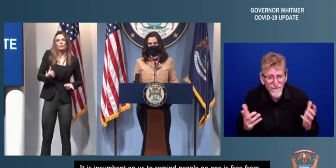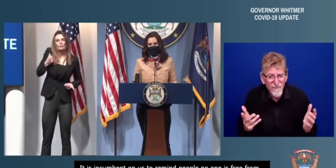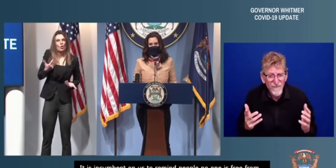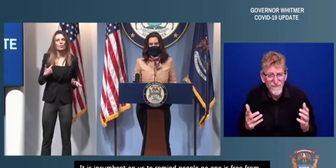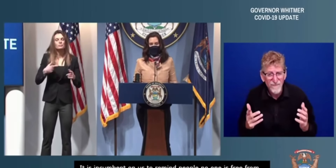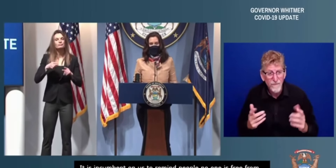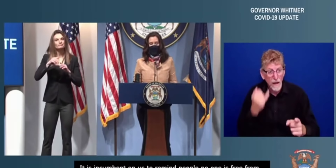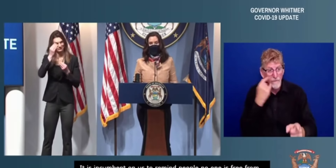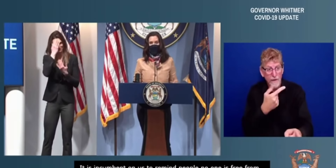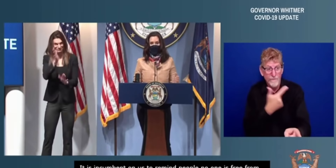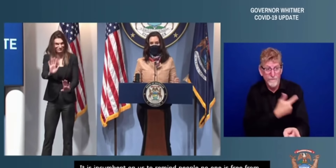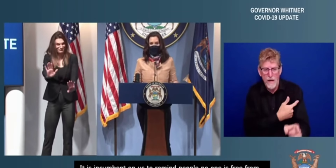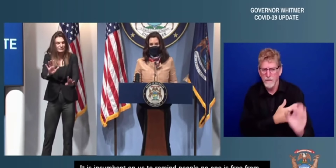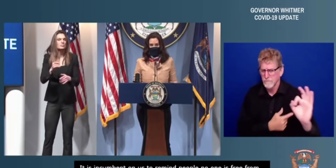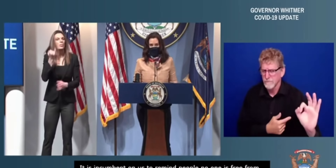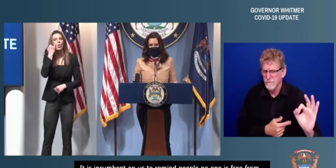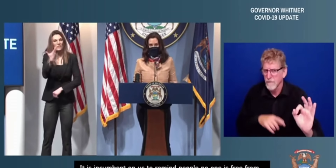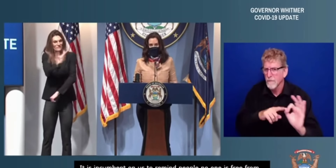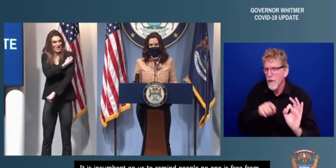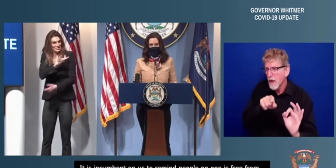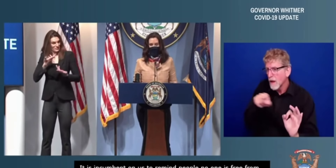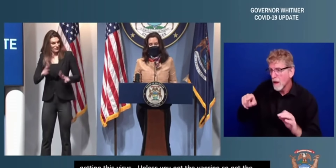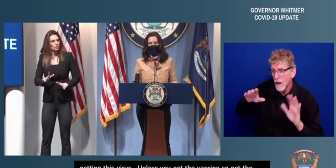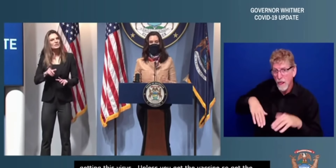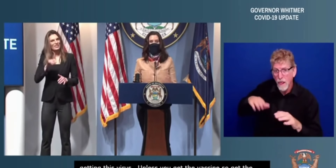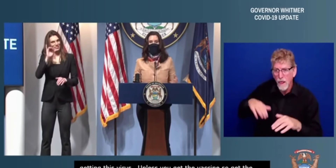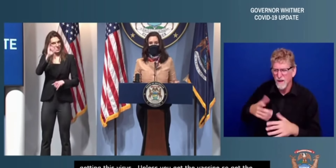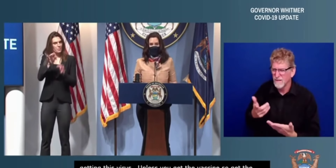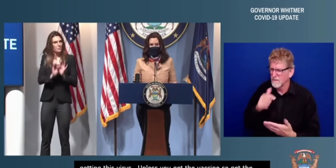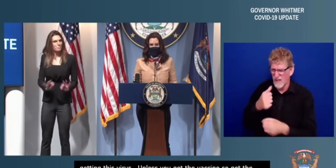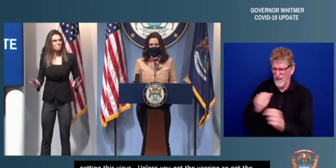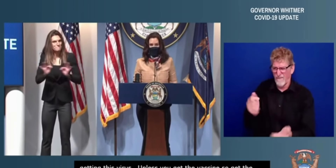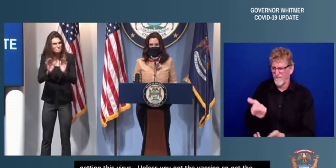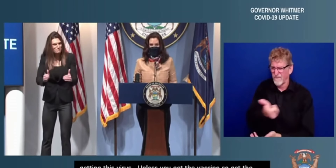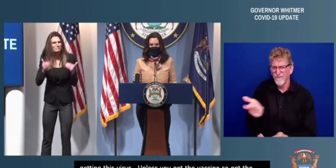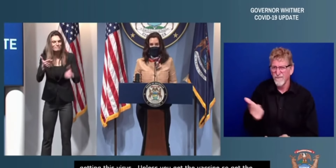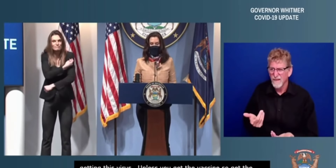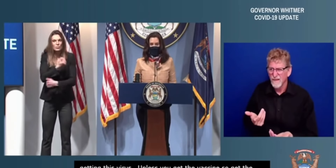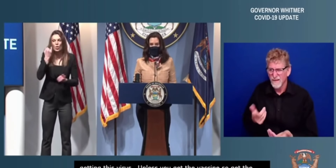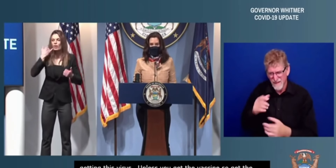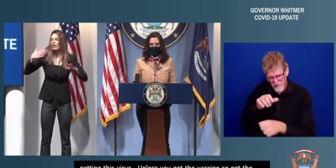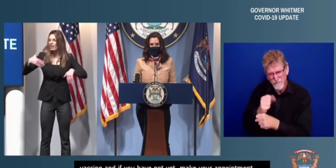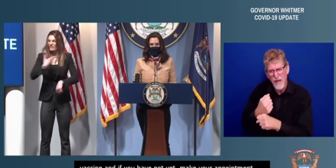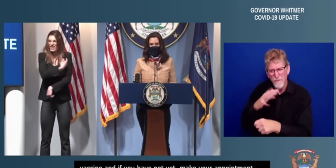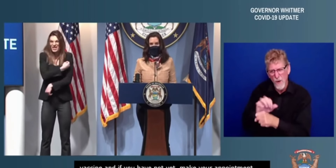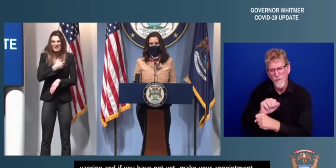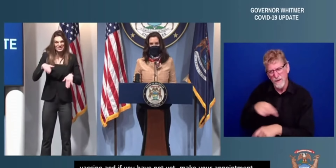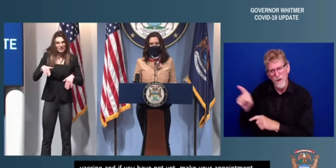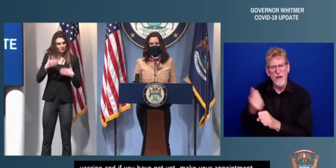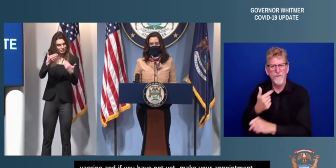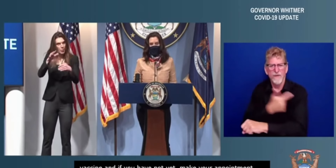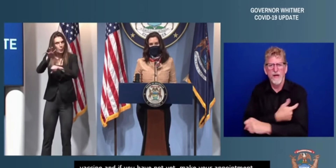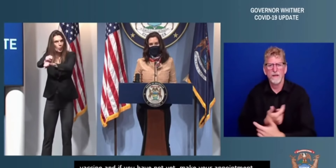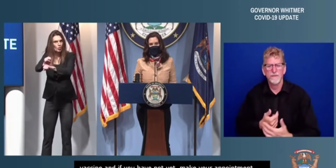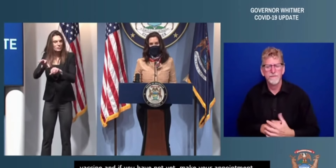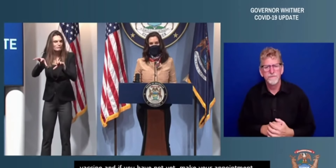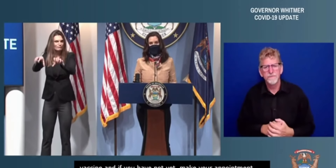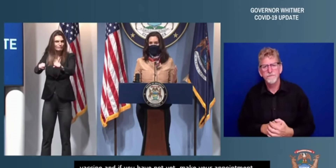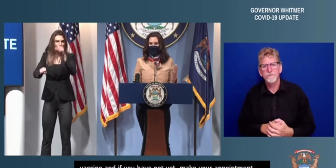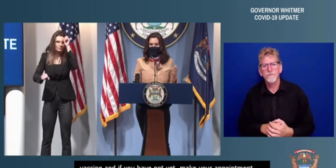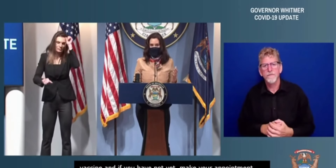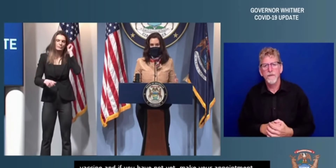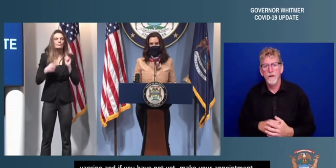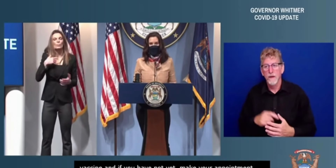get the vaccine. And if you haven't yet, make your appointment. And for everyone, until we get to over 70% of our population